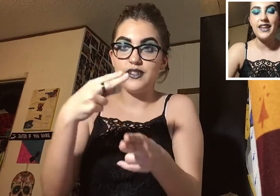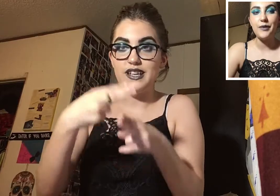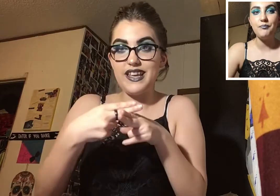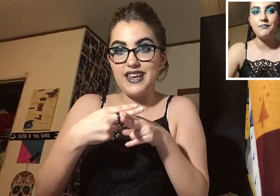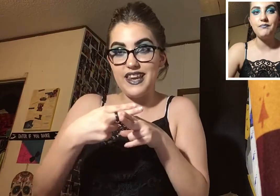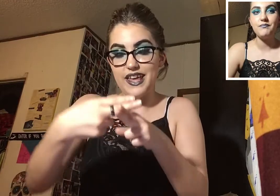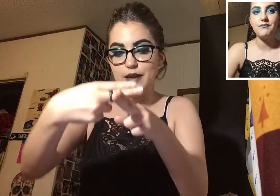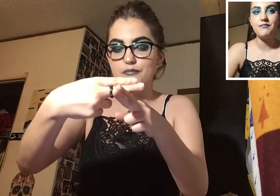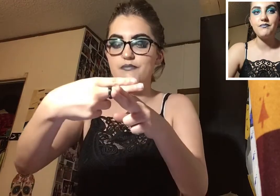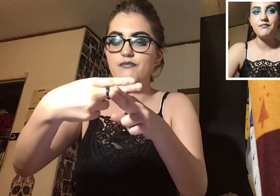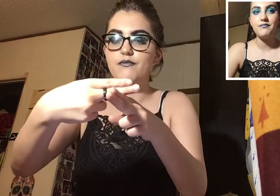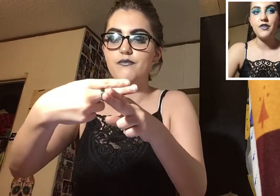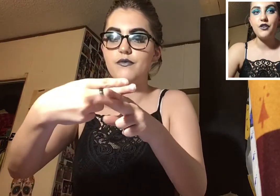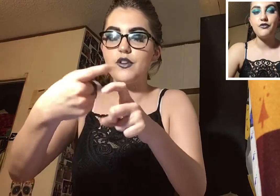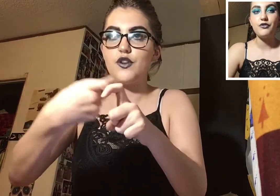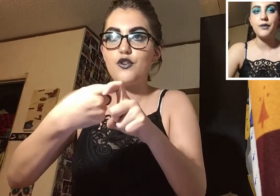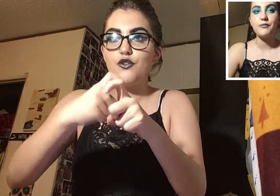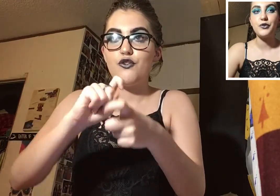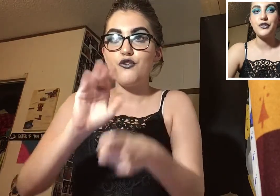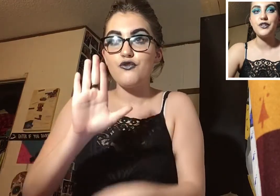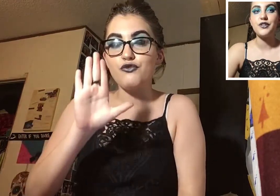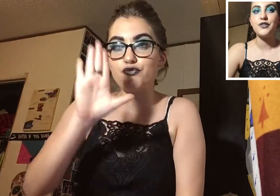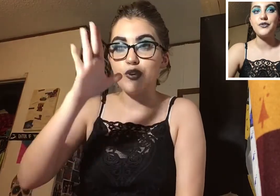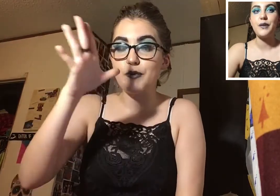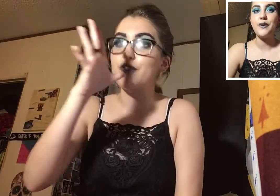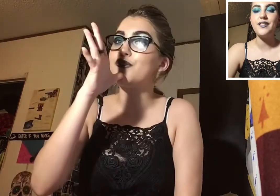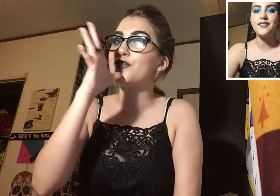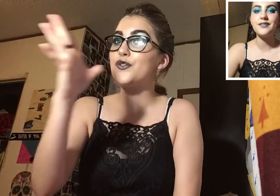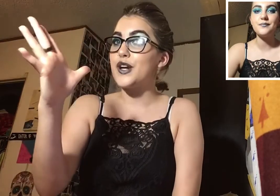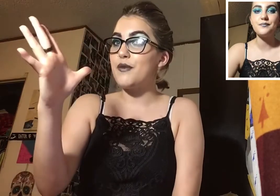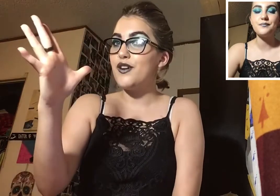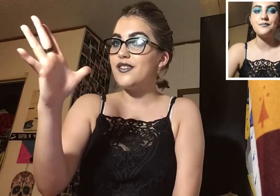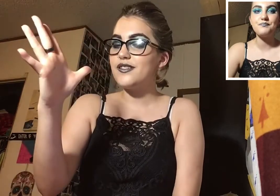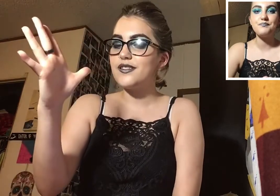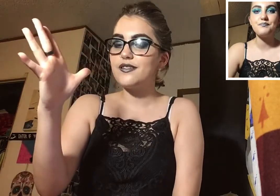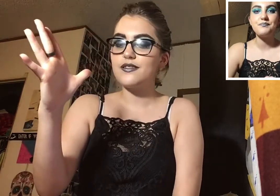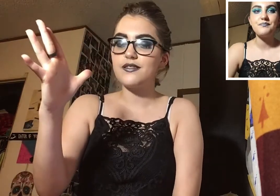name from your grandma?